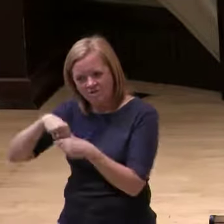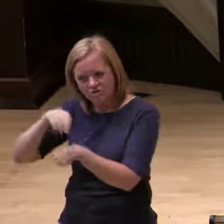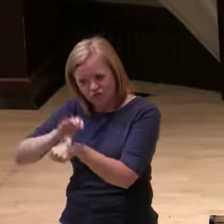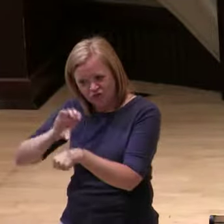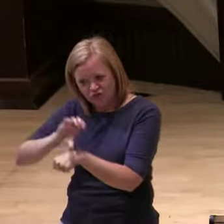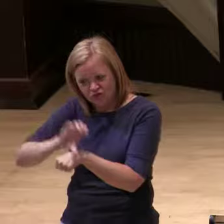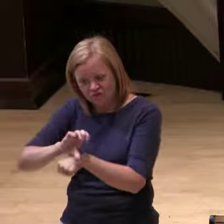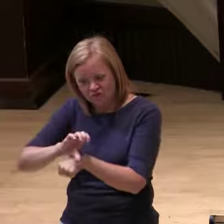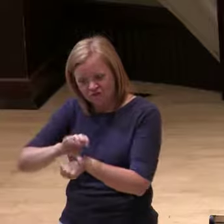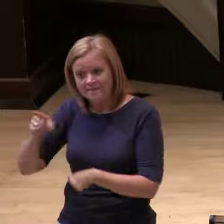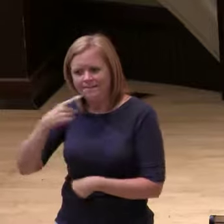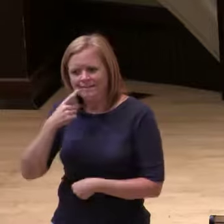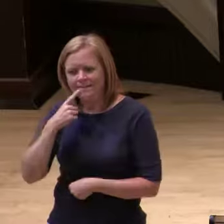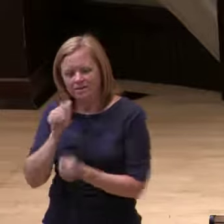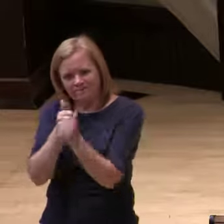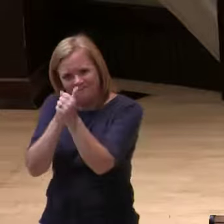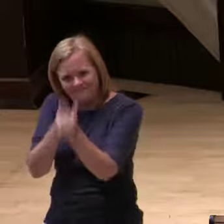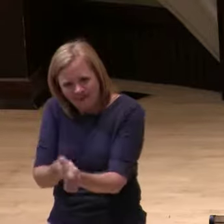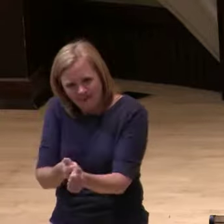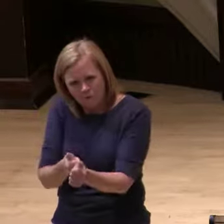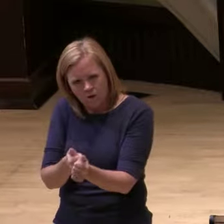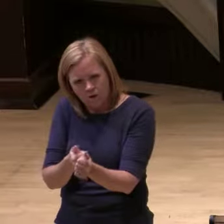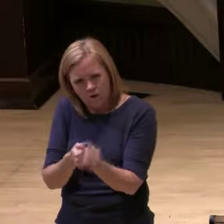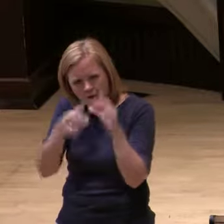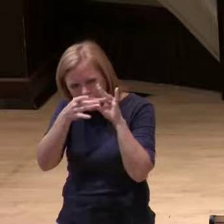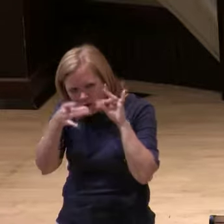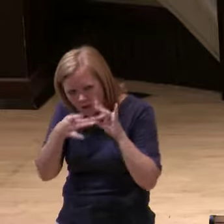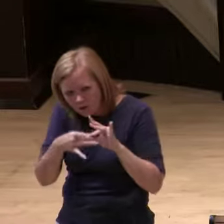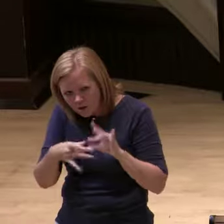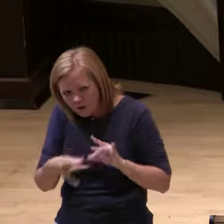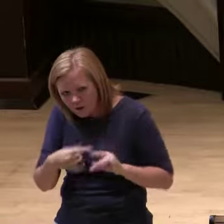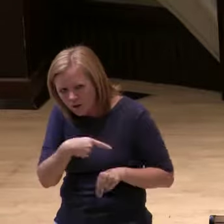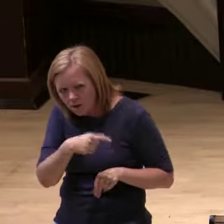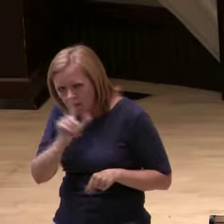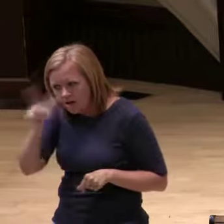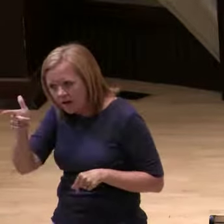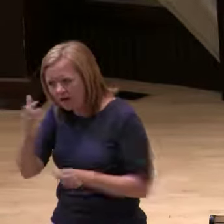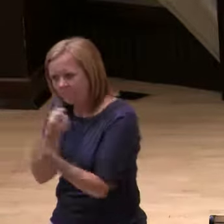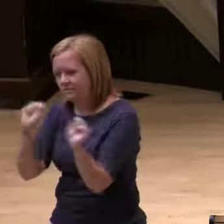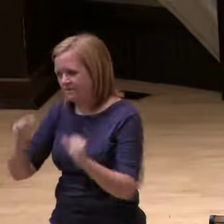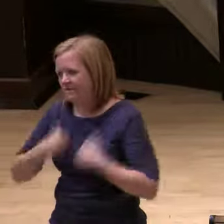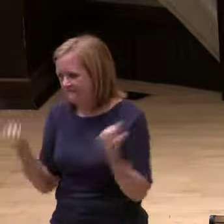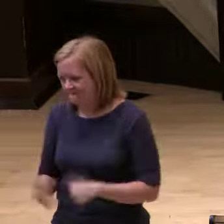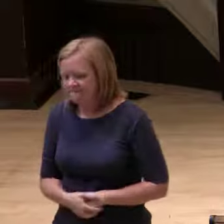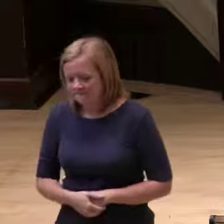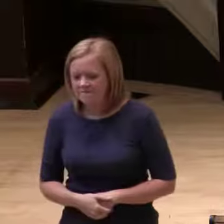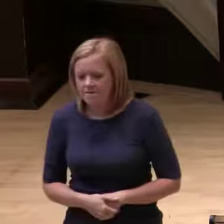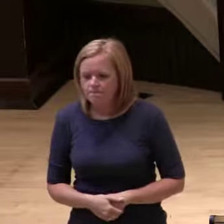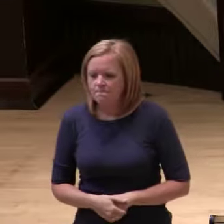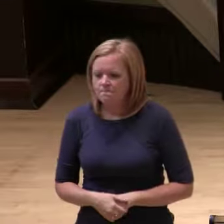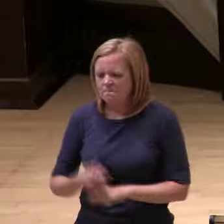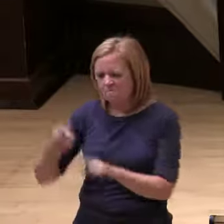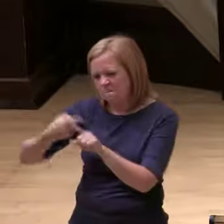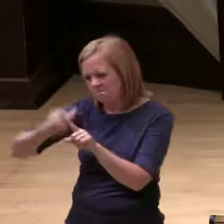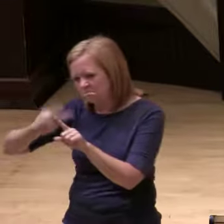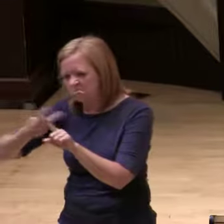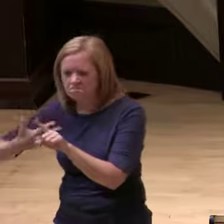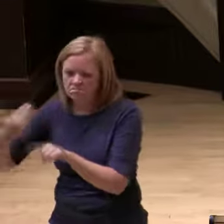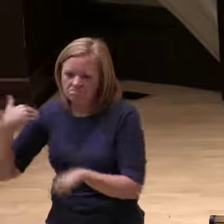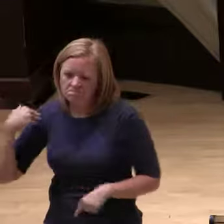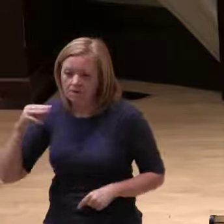and he said that acting on those suggestions saved his life. A few months ago,